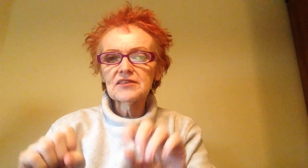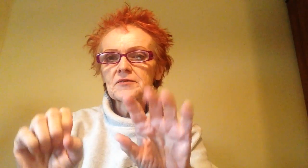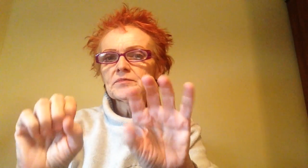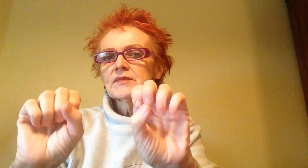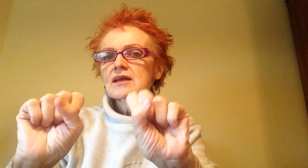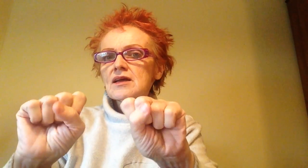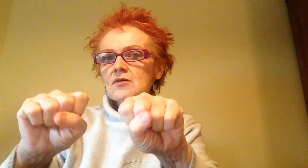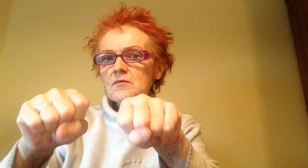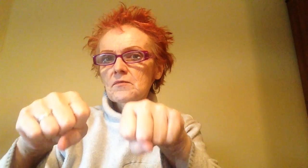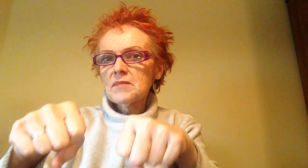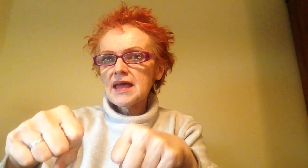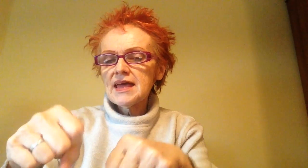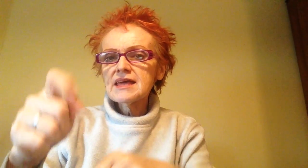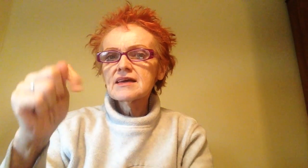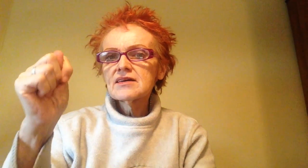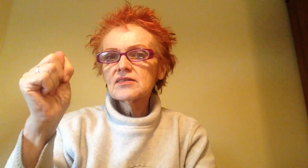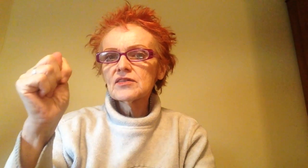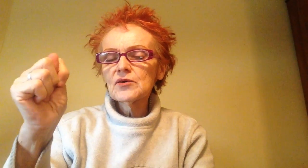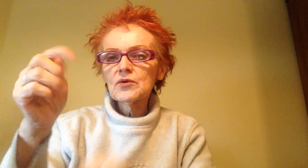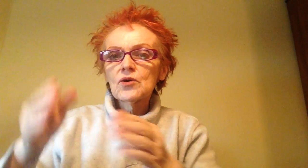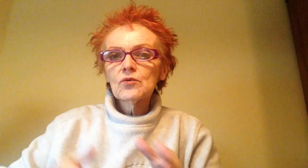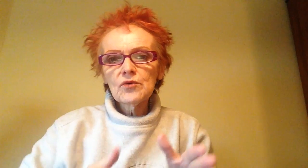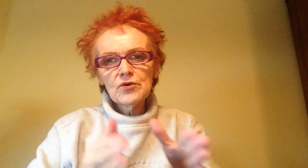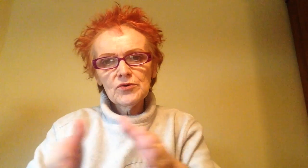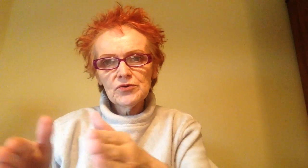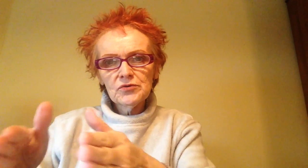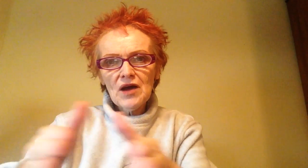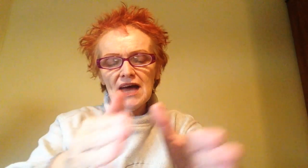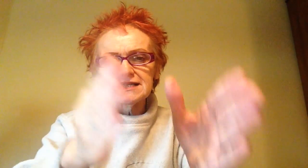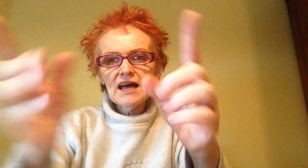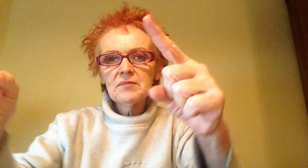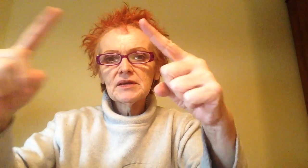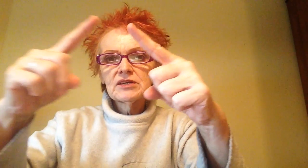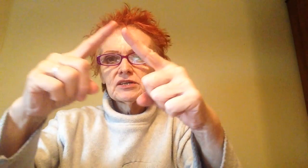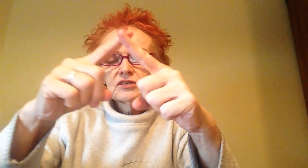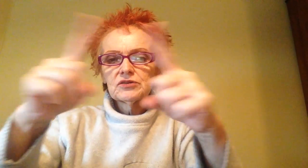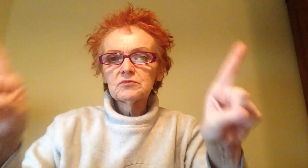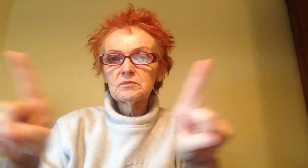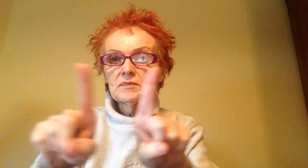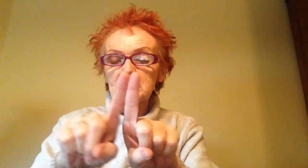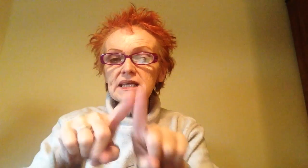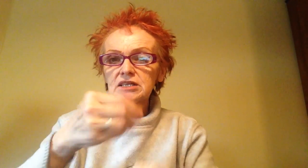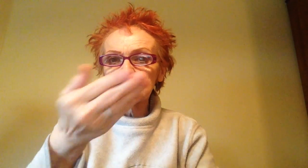together. May the road rise up to meet